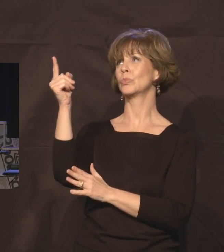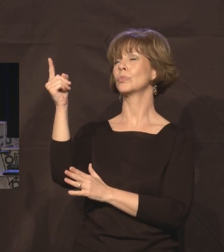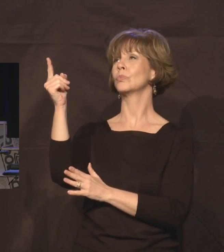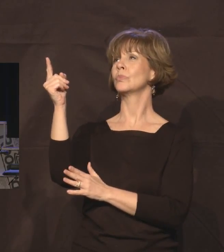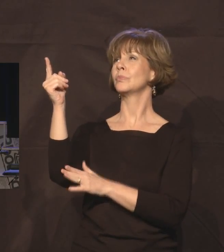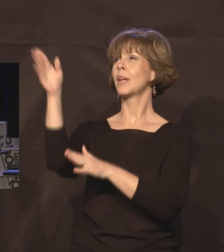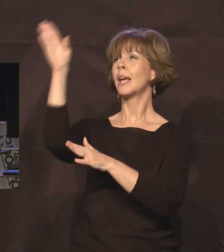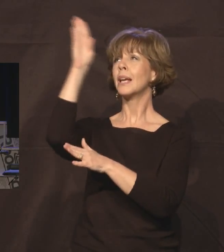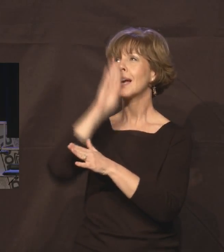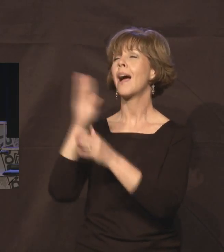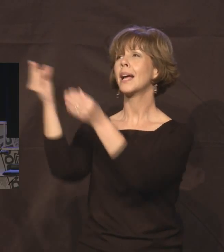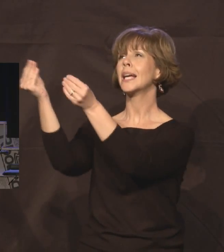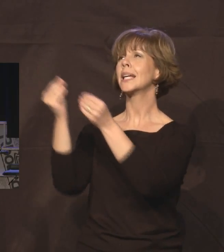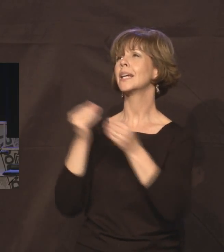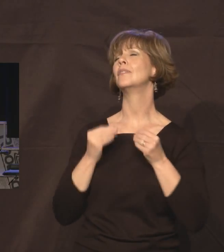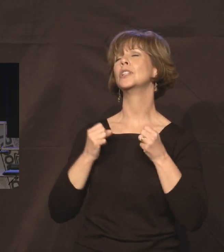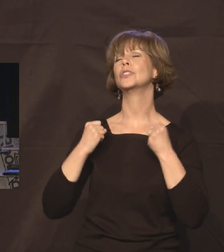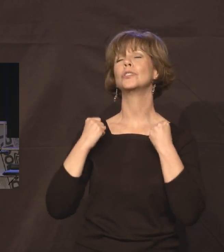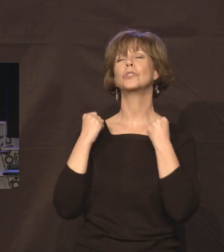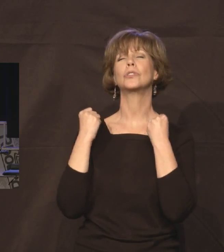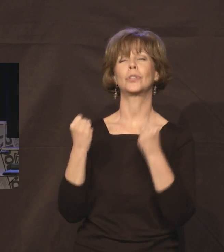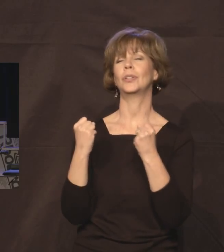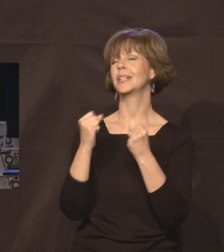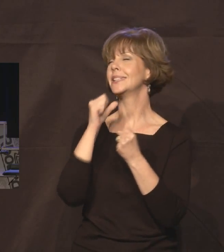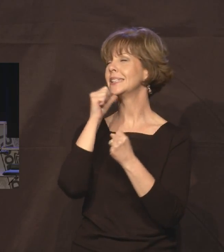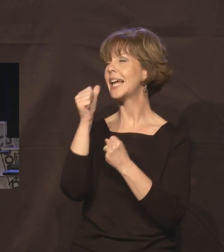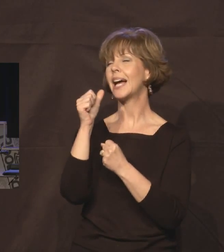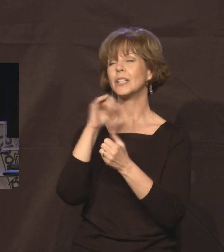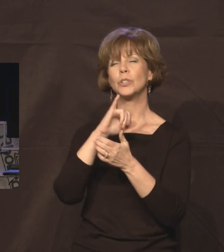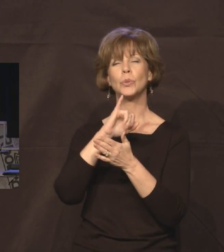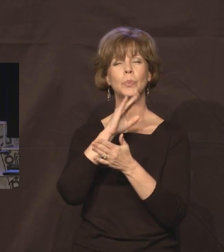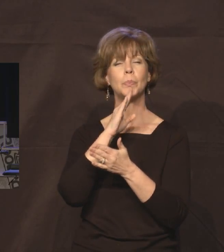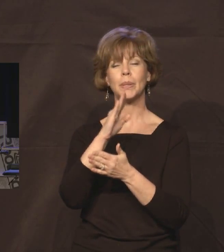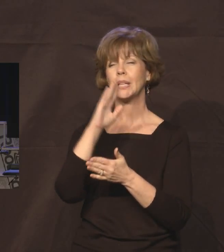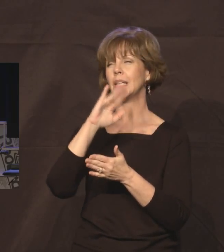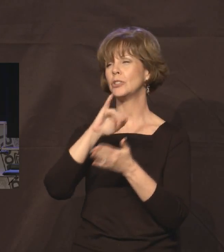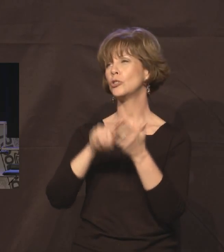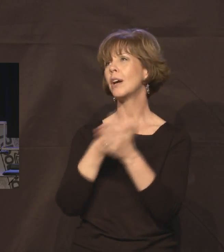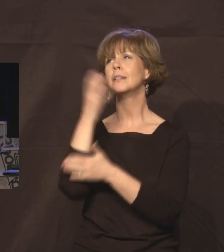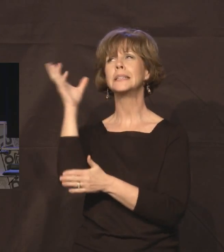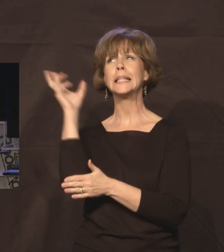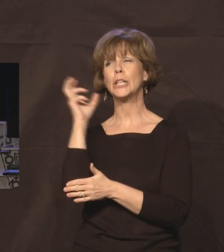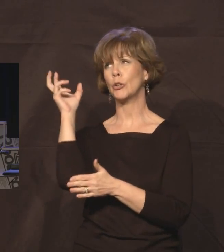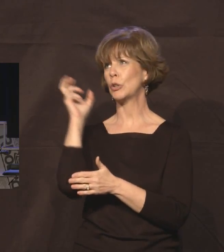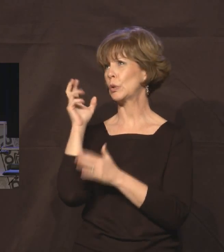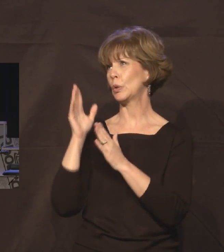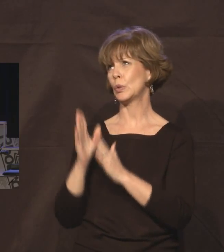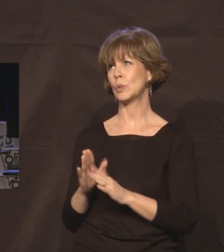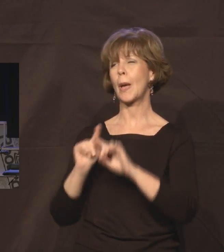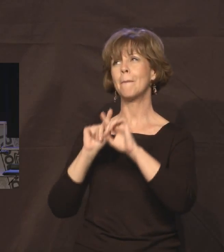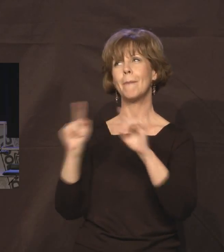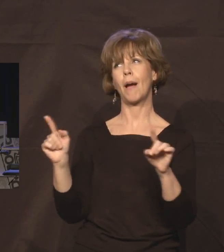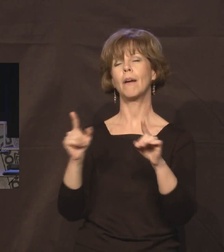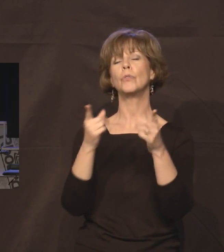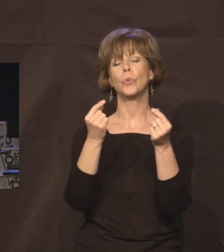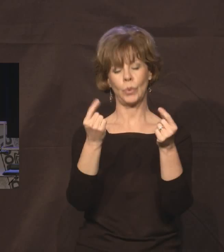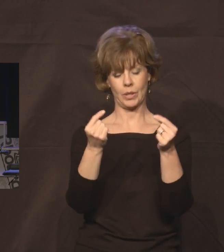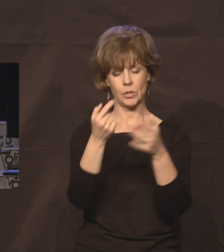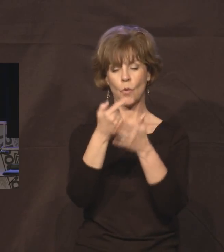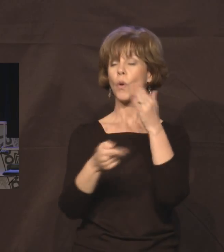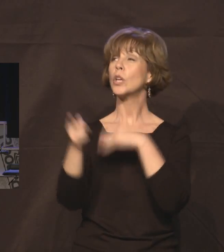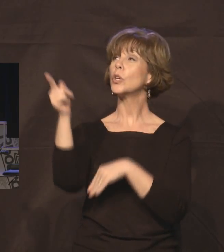God, give us the courage not just to be hearers, but doers of what you say.